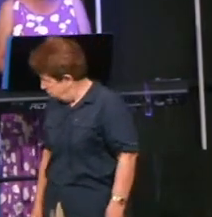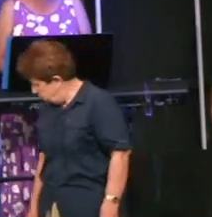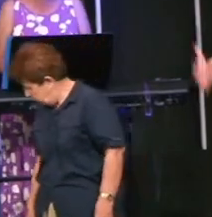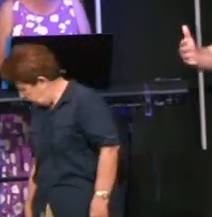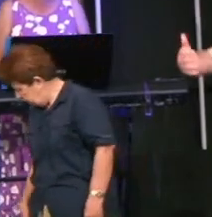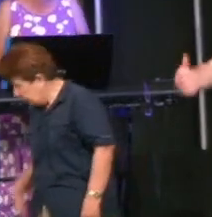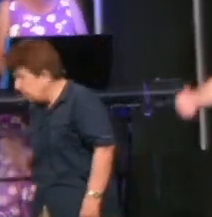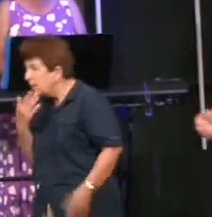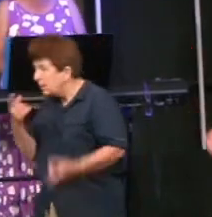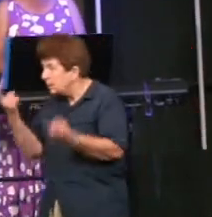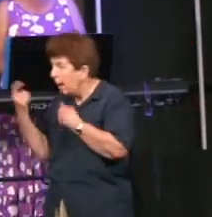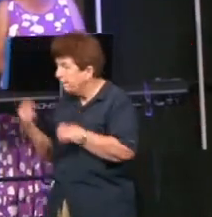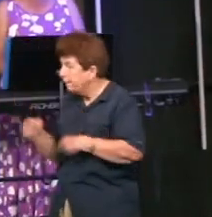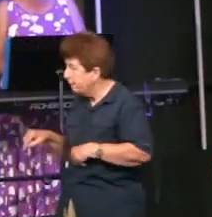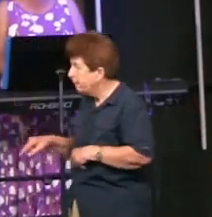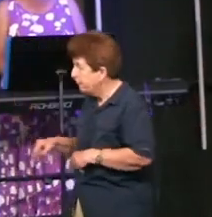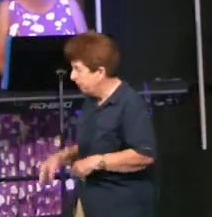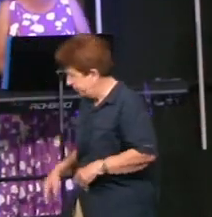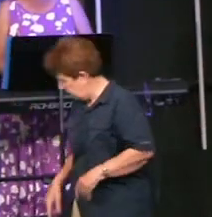Please come up.